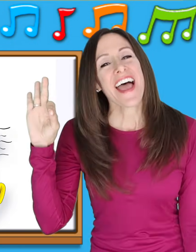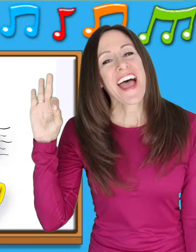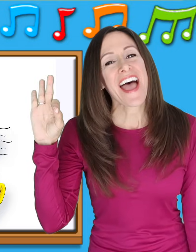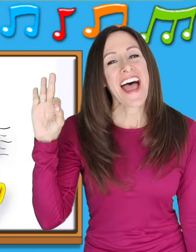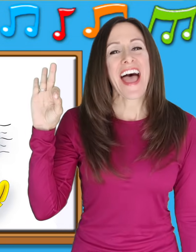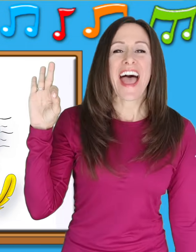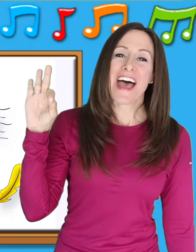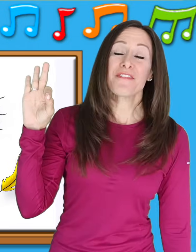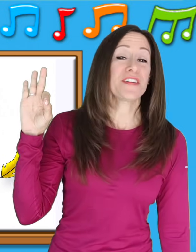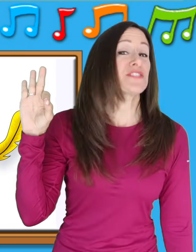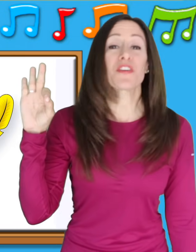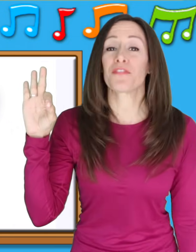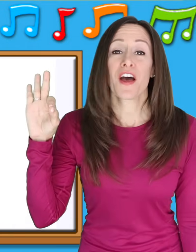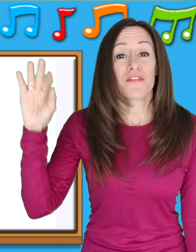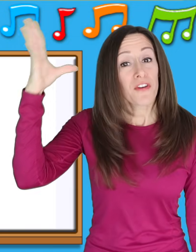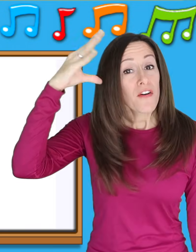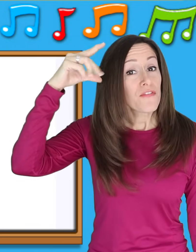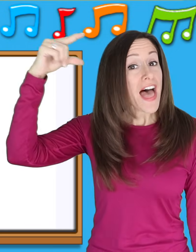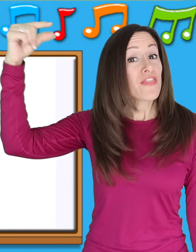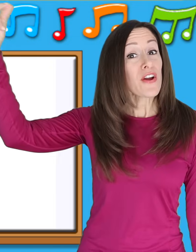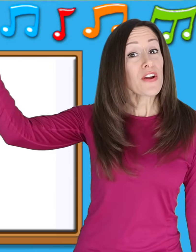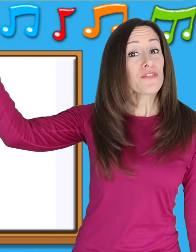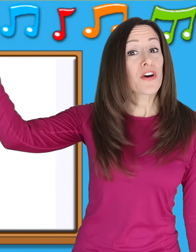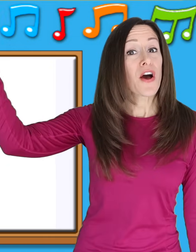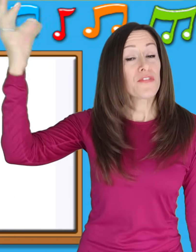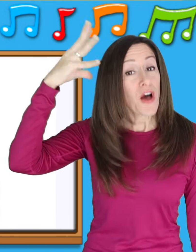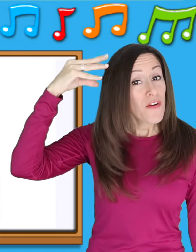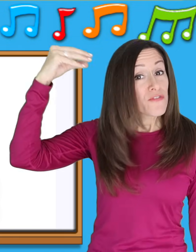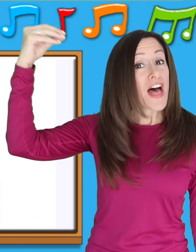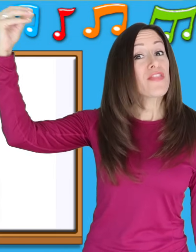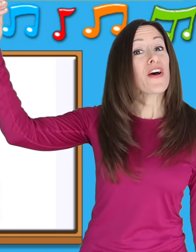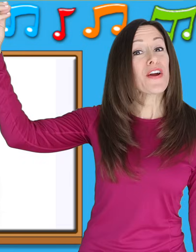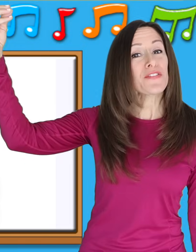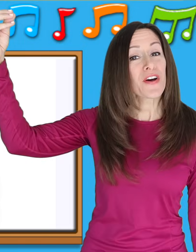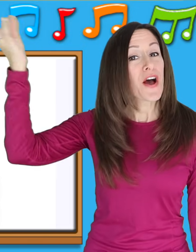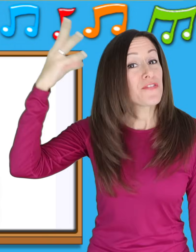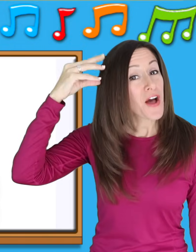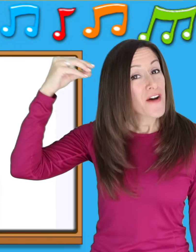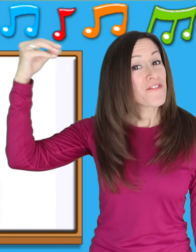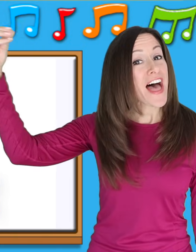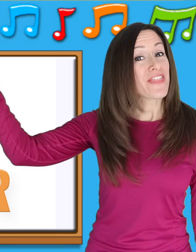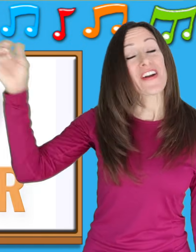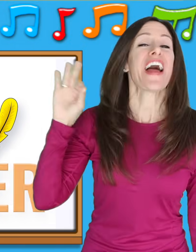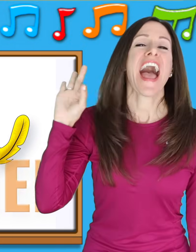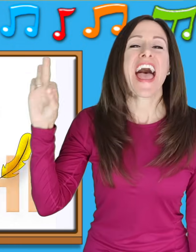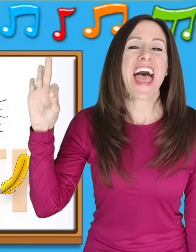F is for f-f-f-feather, f-f-f-feather, f-f-f-feather F